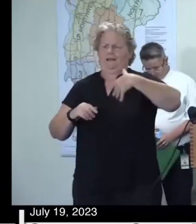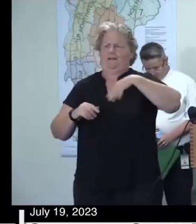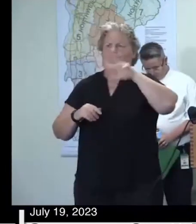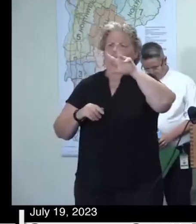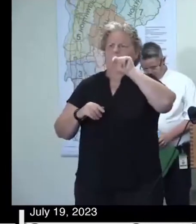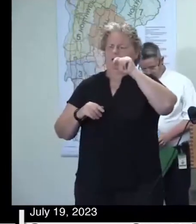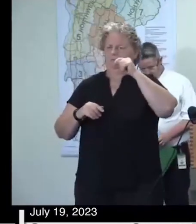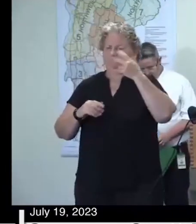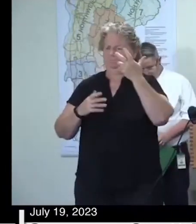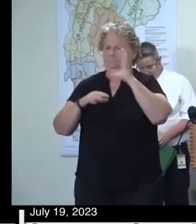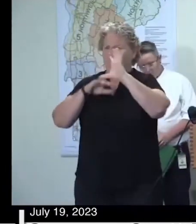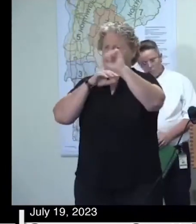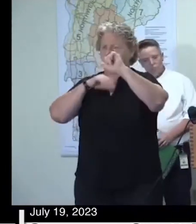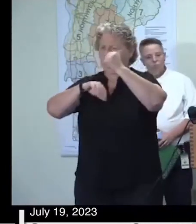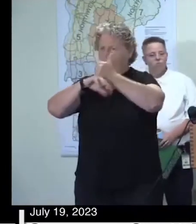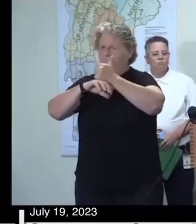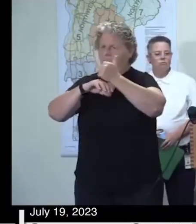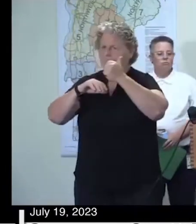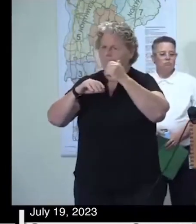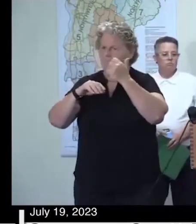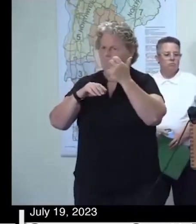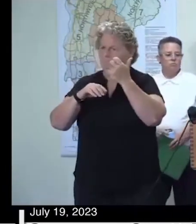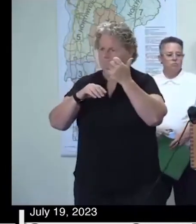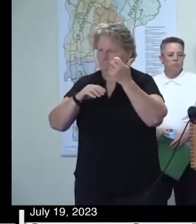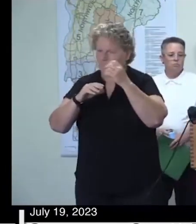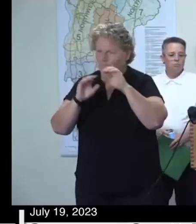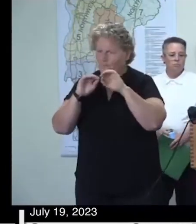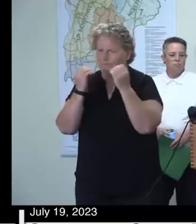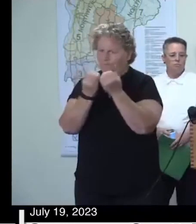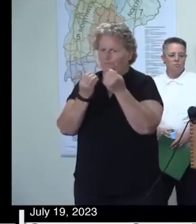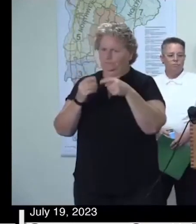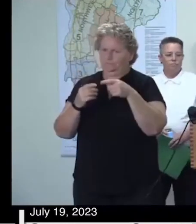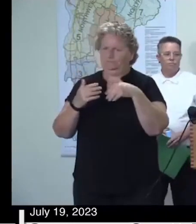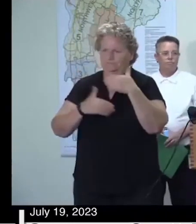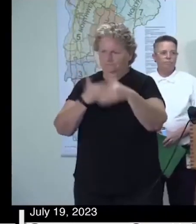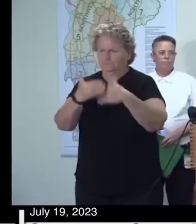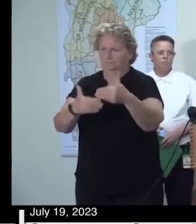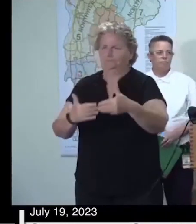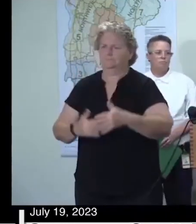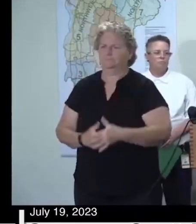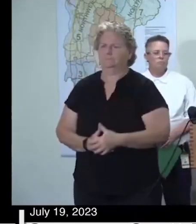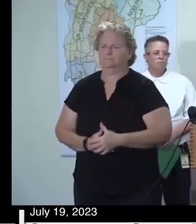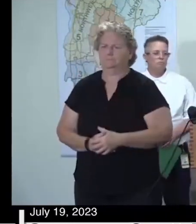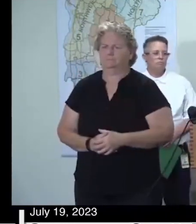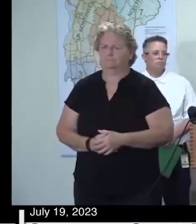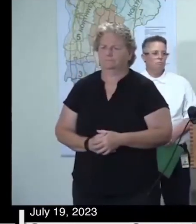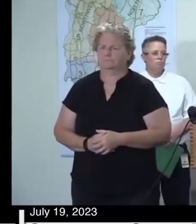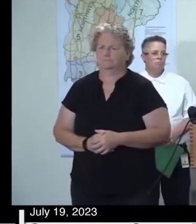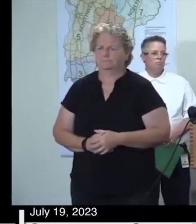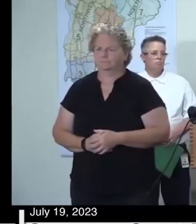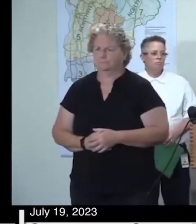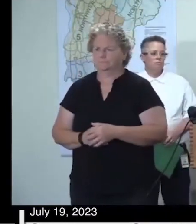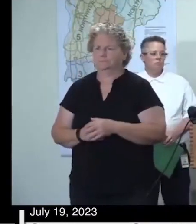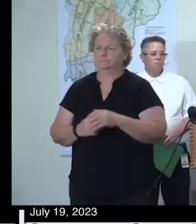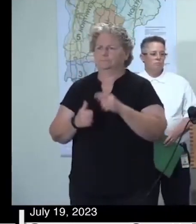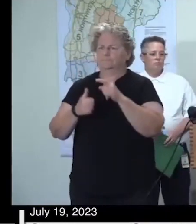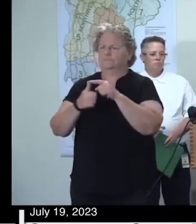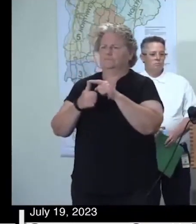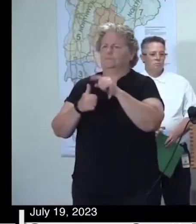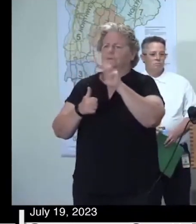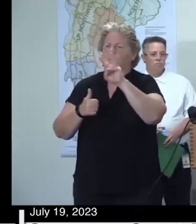in Waterbury, Woodsboro, Ludlow, and Springfield, where people can go to sign up for their